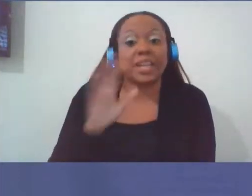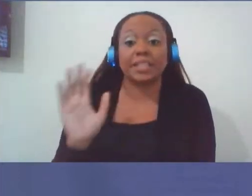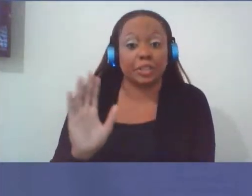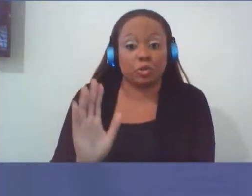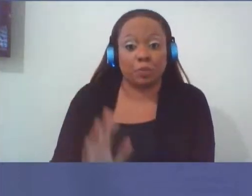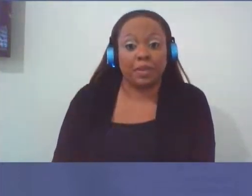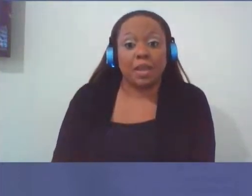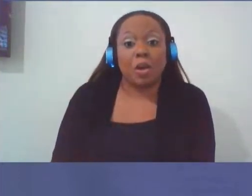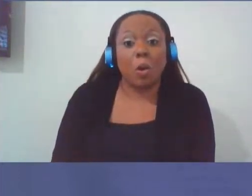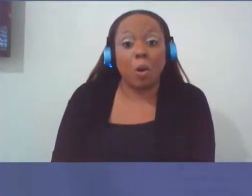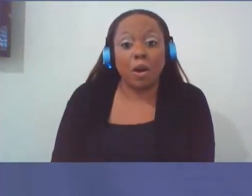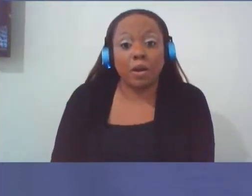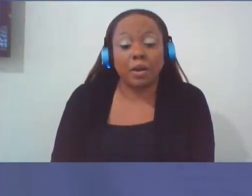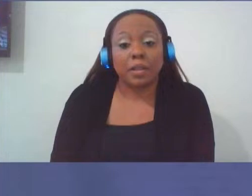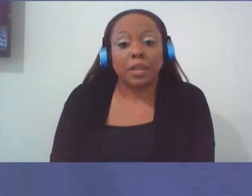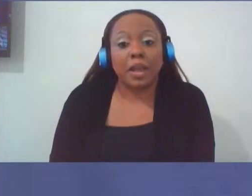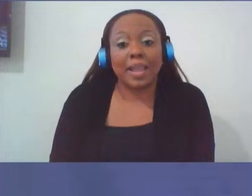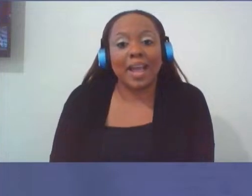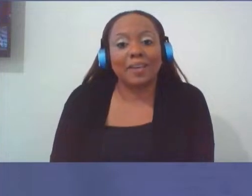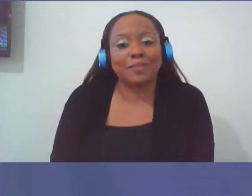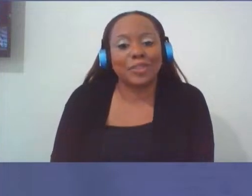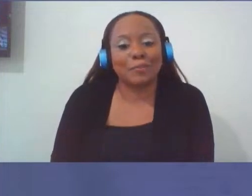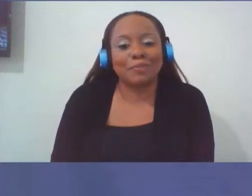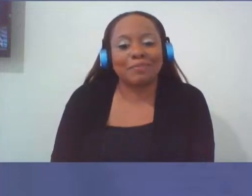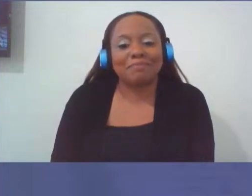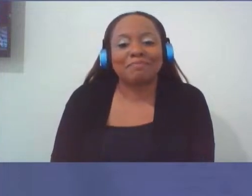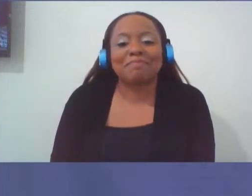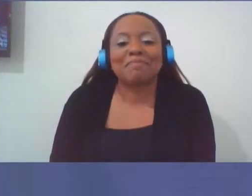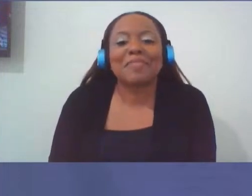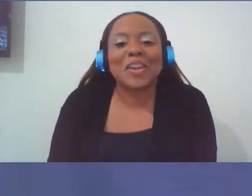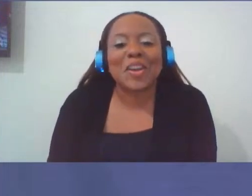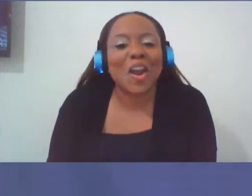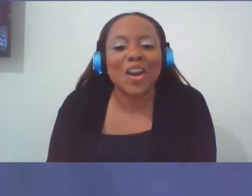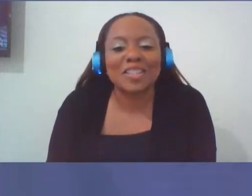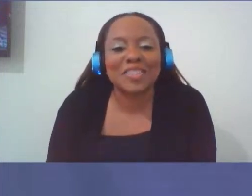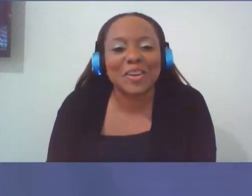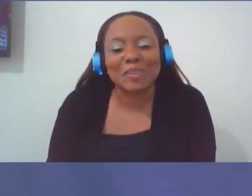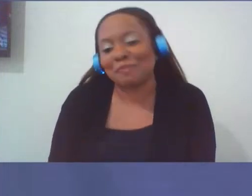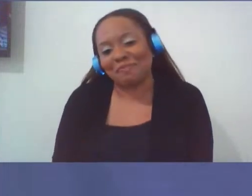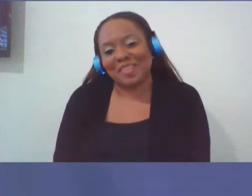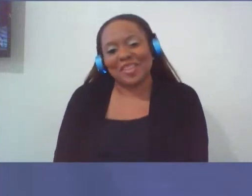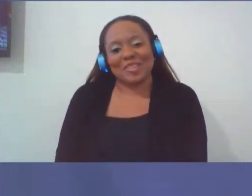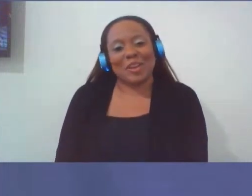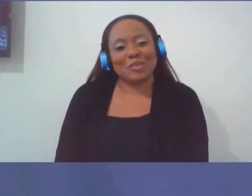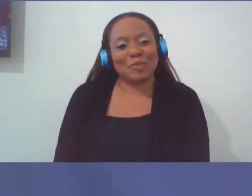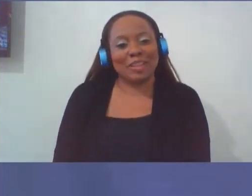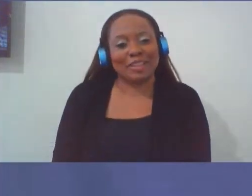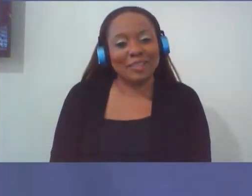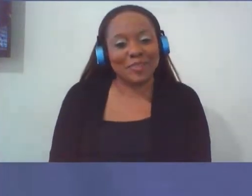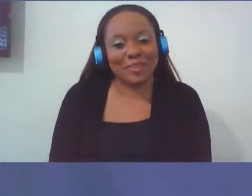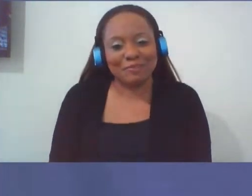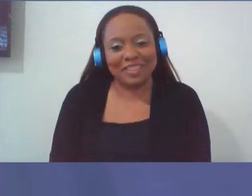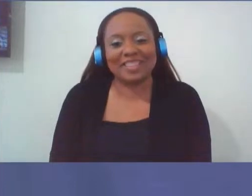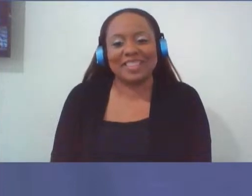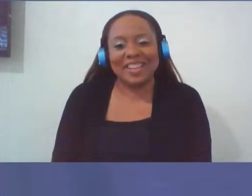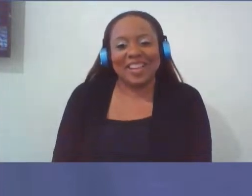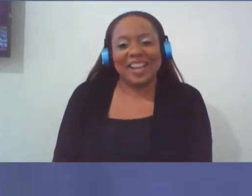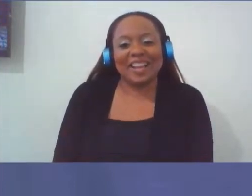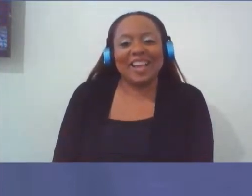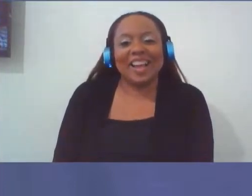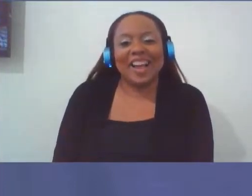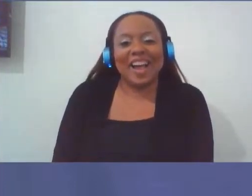And you could just check de-scope. Or I have some cards here. Not sure where I'll leave